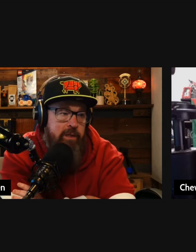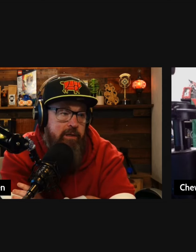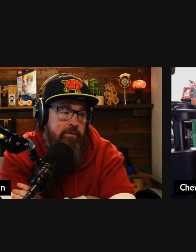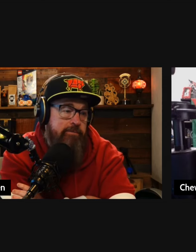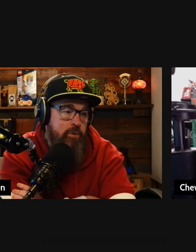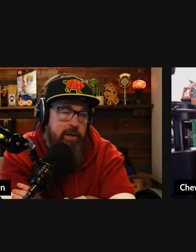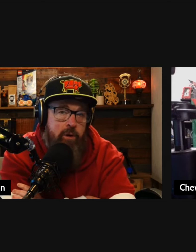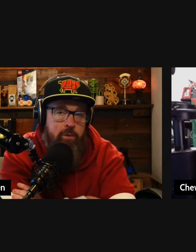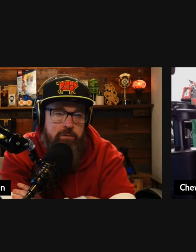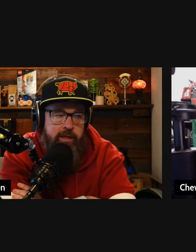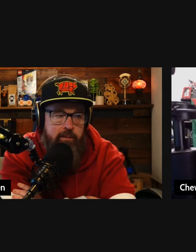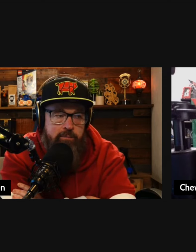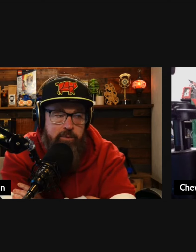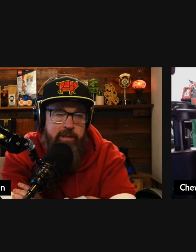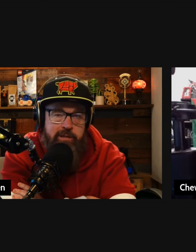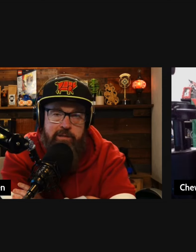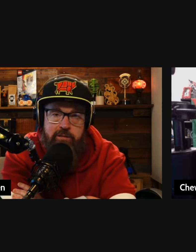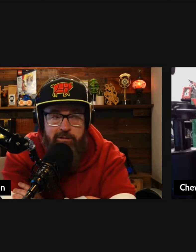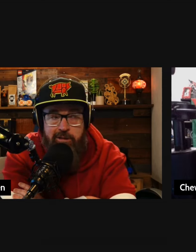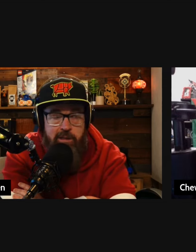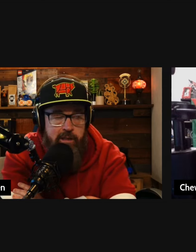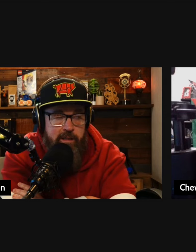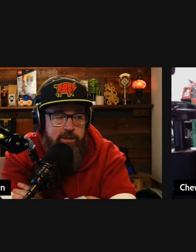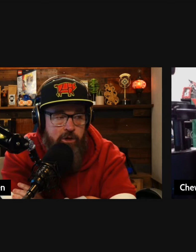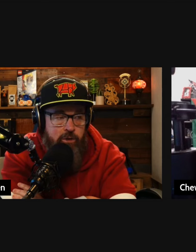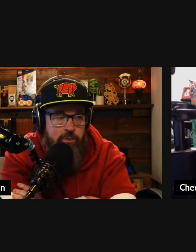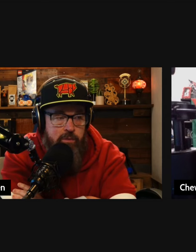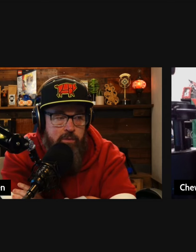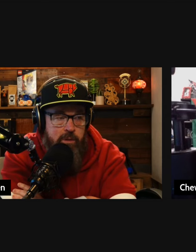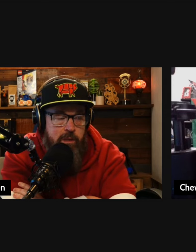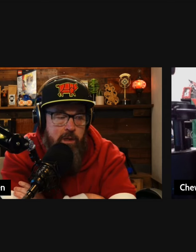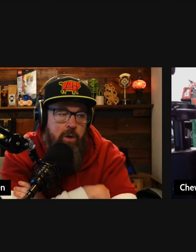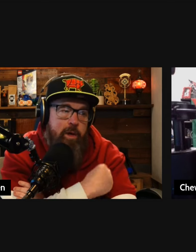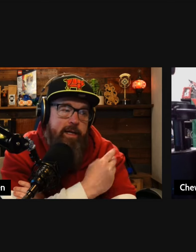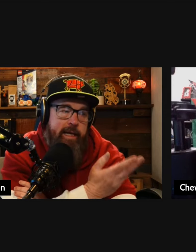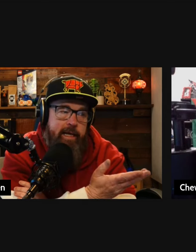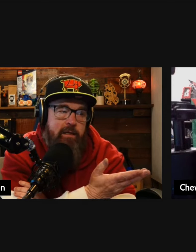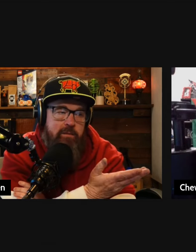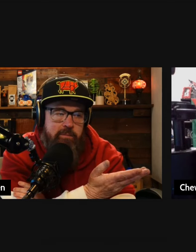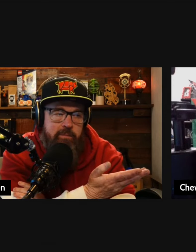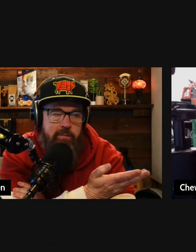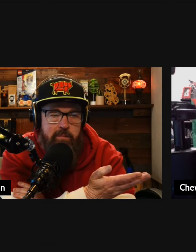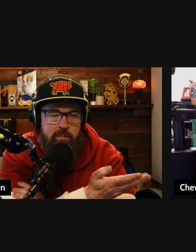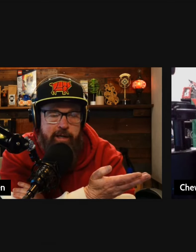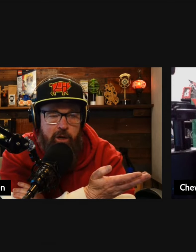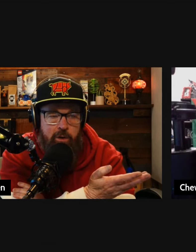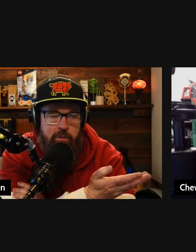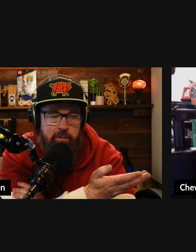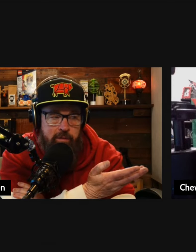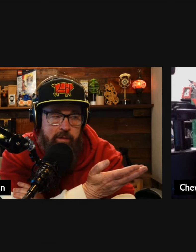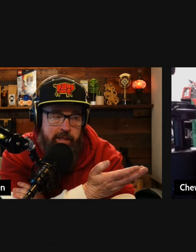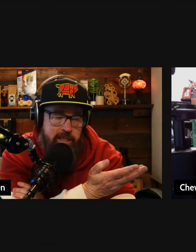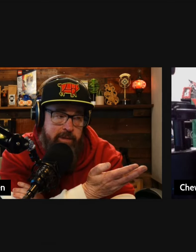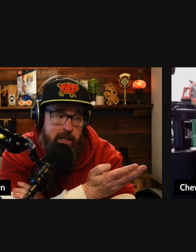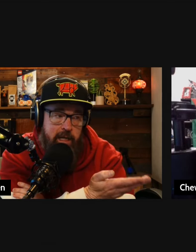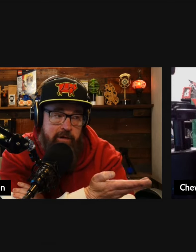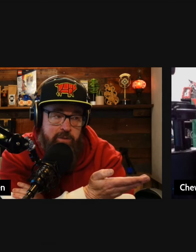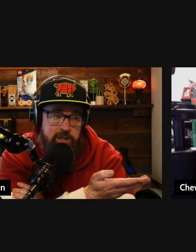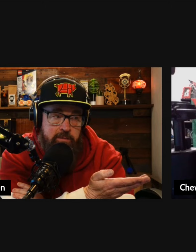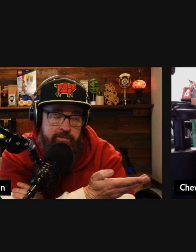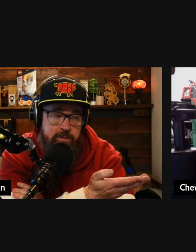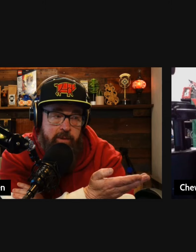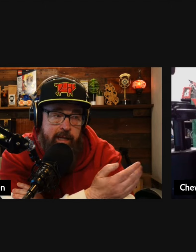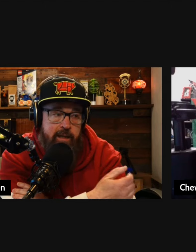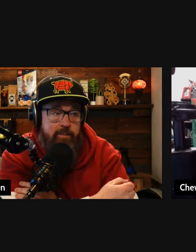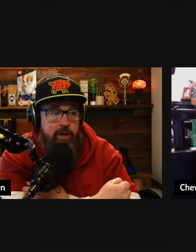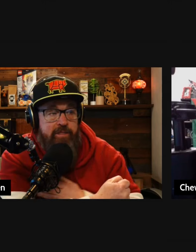based on, you know, 4-year-old prices? So on one hand, I go, it's going to be hilarious